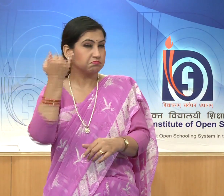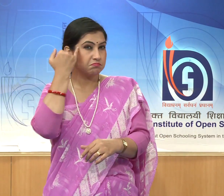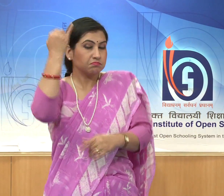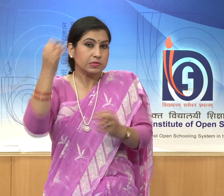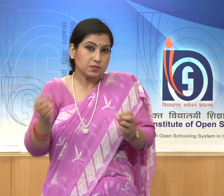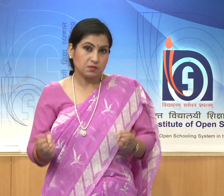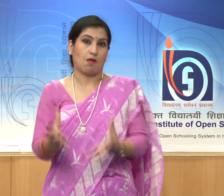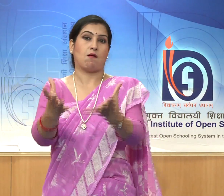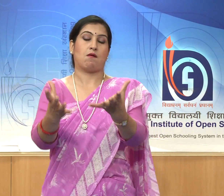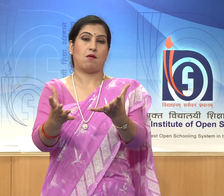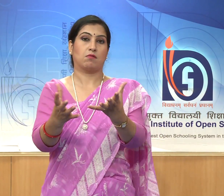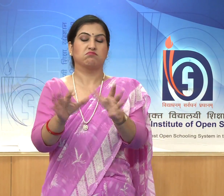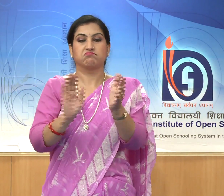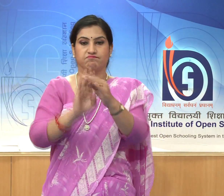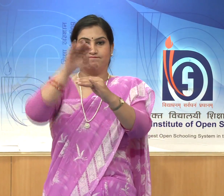started to decline.